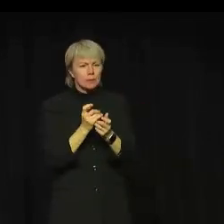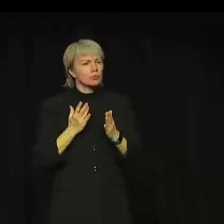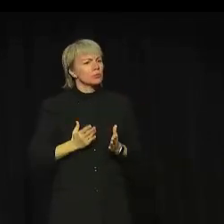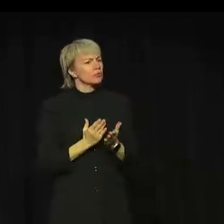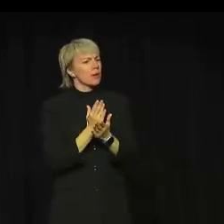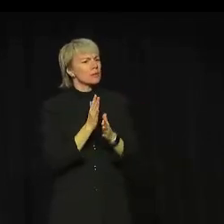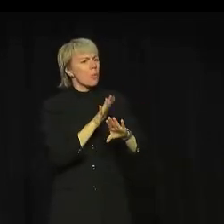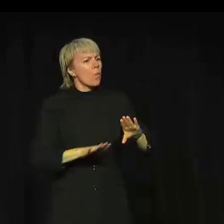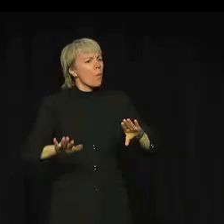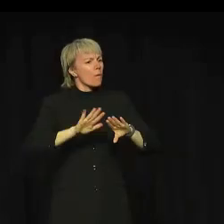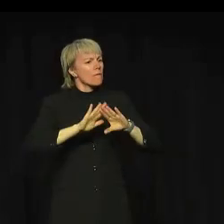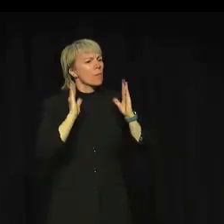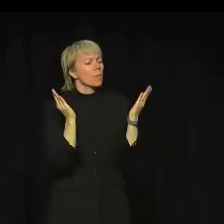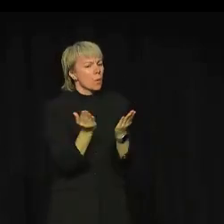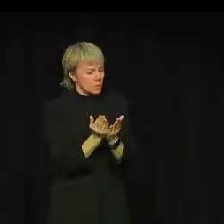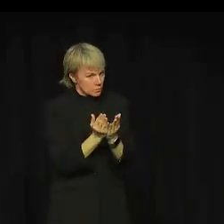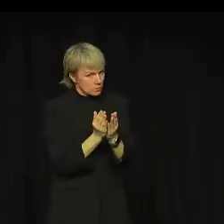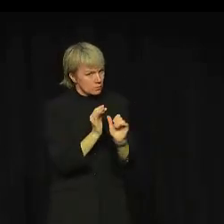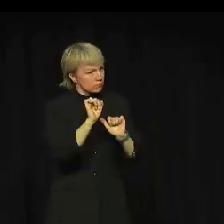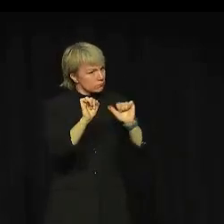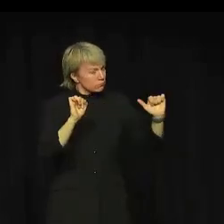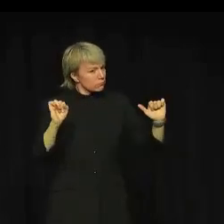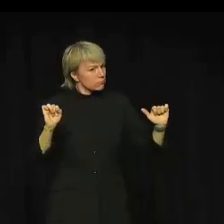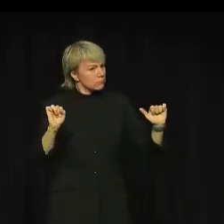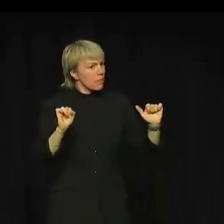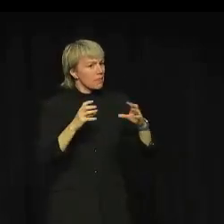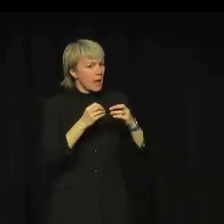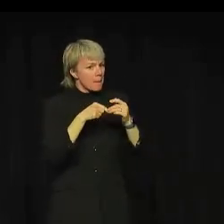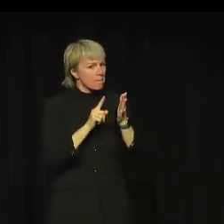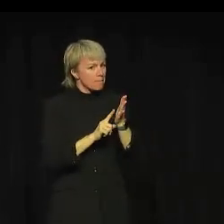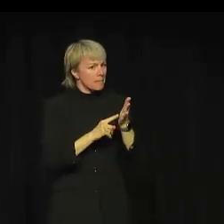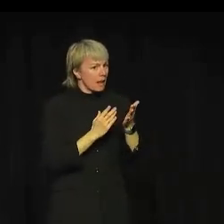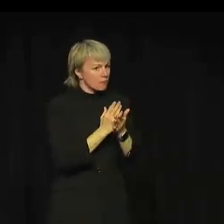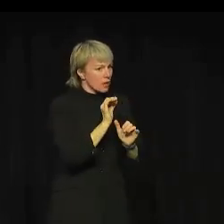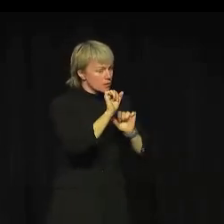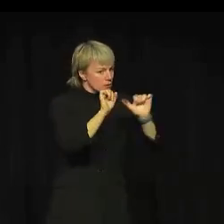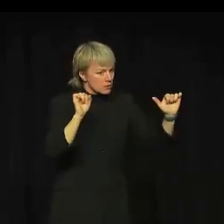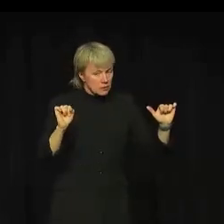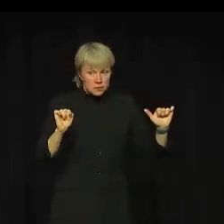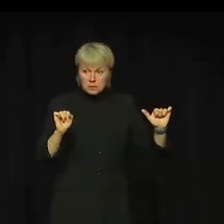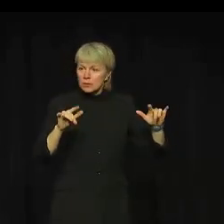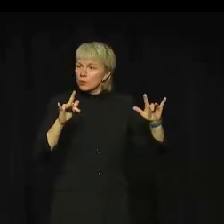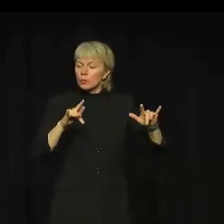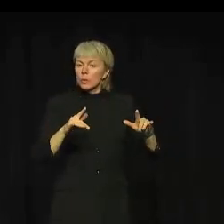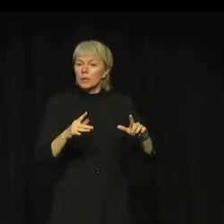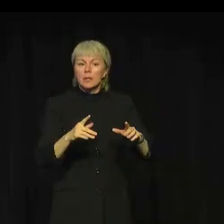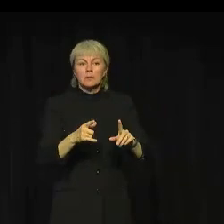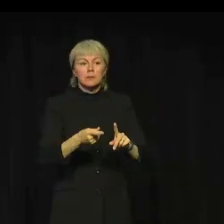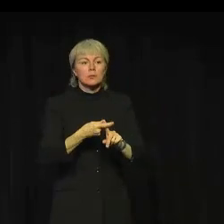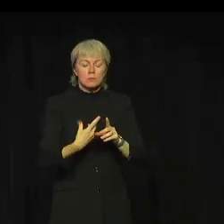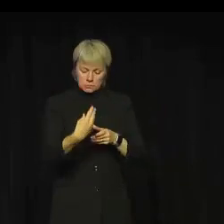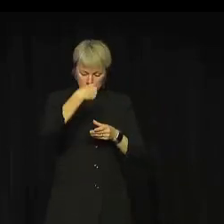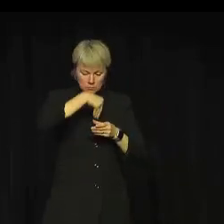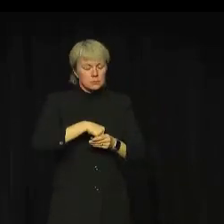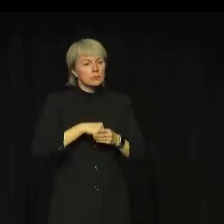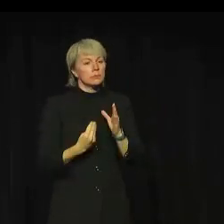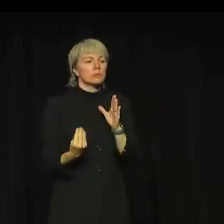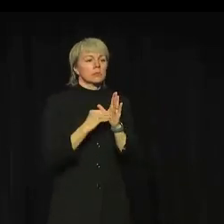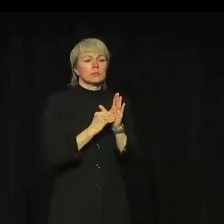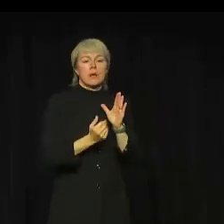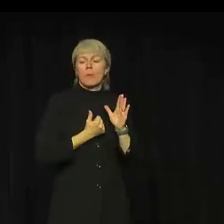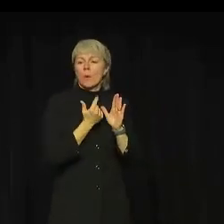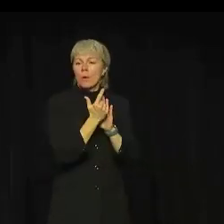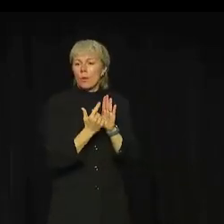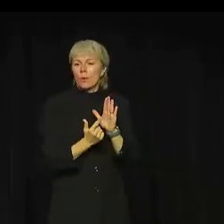the world. It is a great irony then that we haven't adopted it into our own law. But in the end,